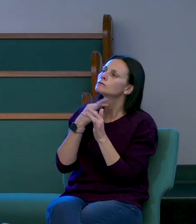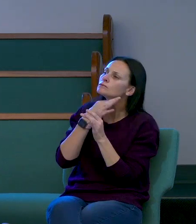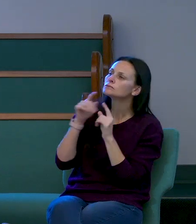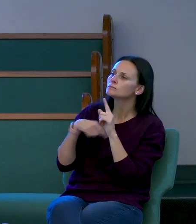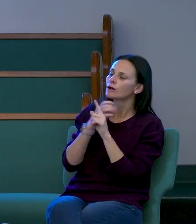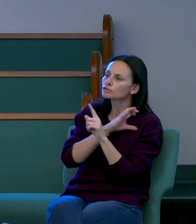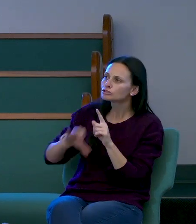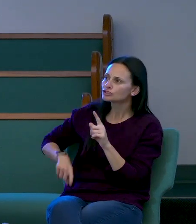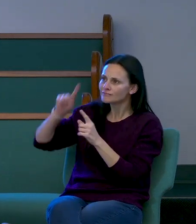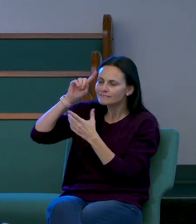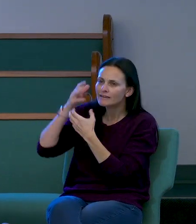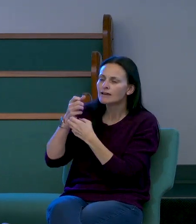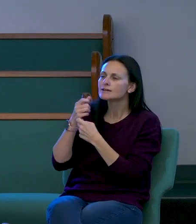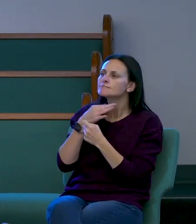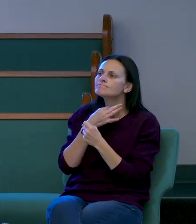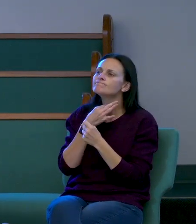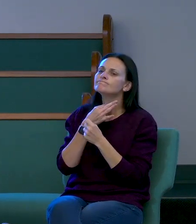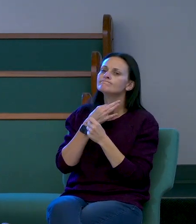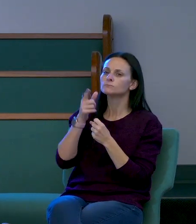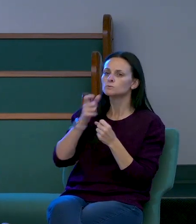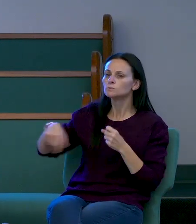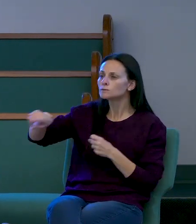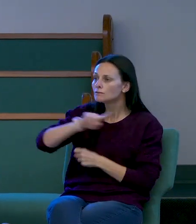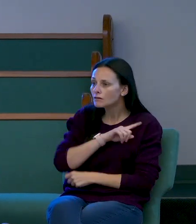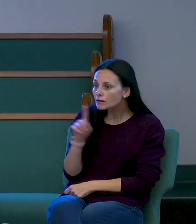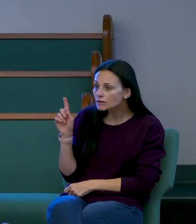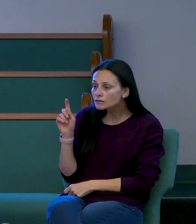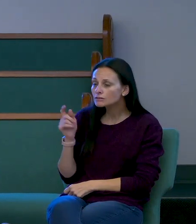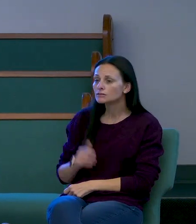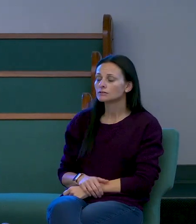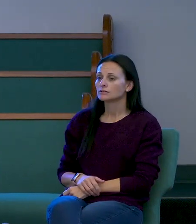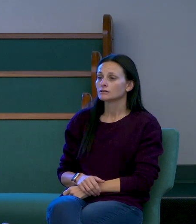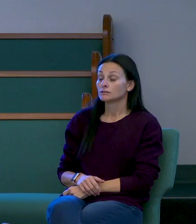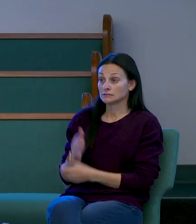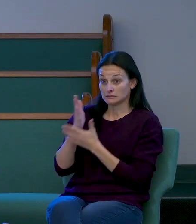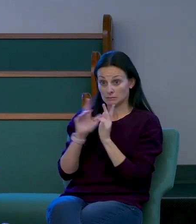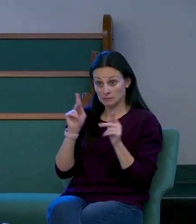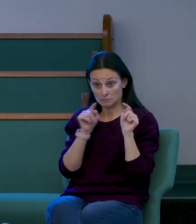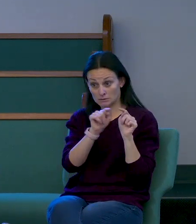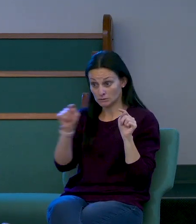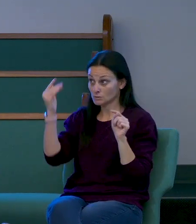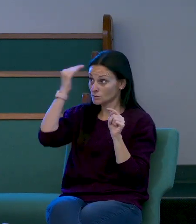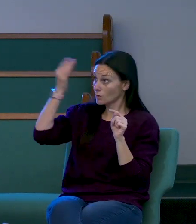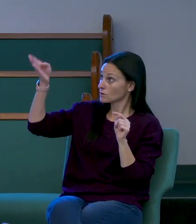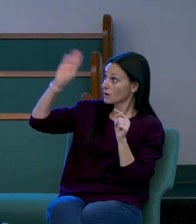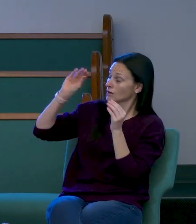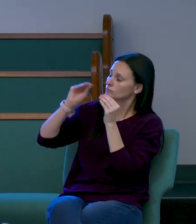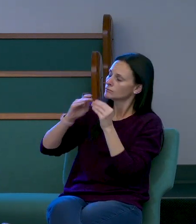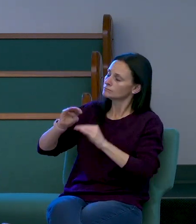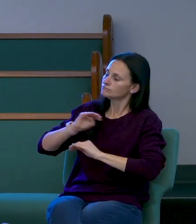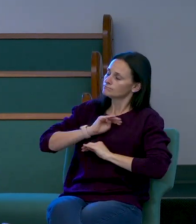Christian faith and wonder who we are? Will some people be able to know God more